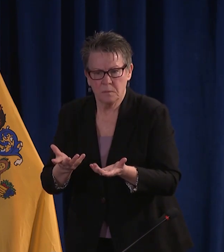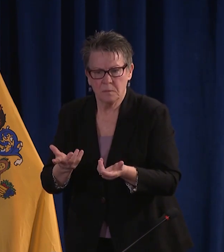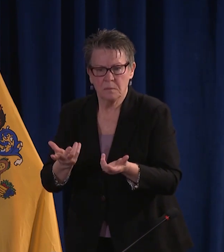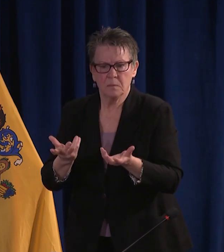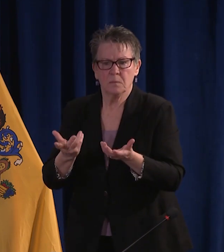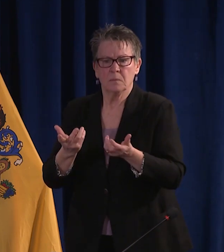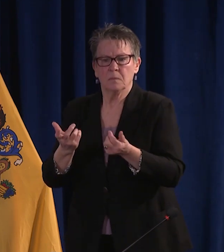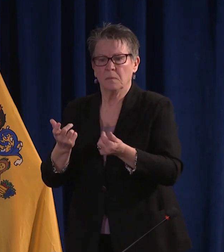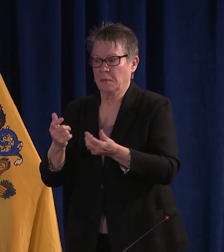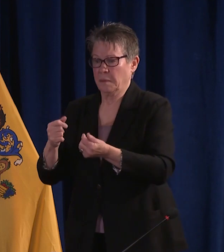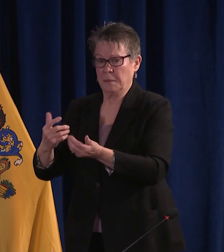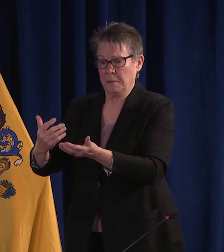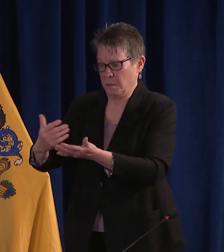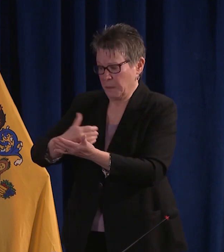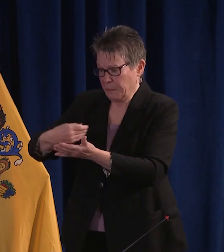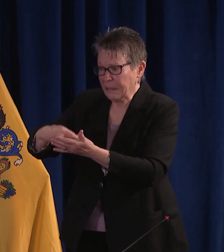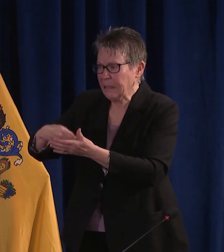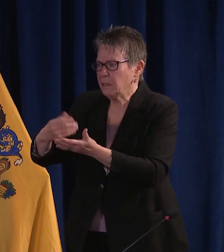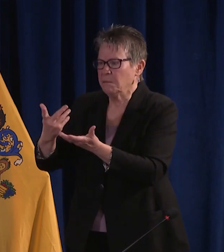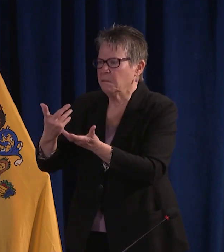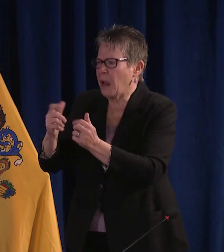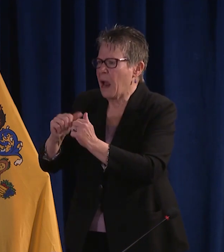to receive either full or partial